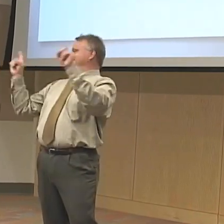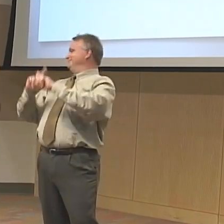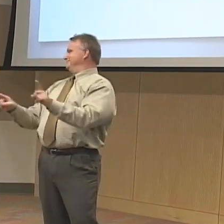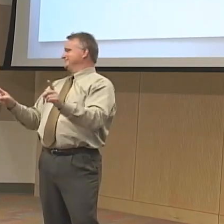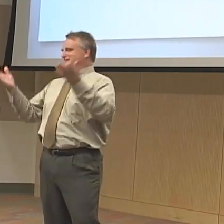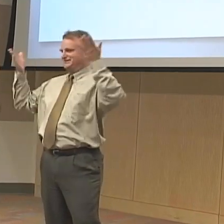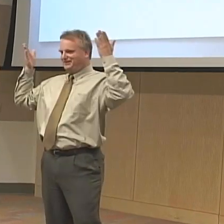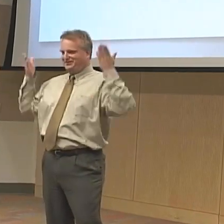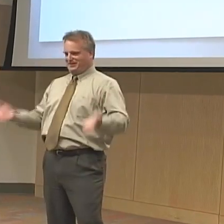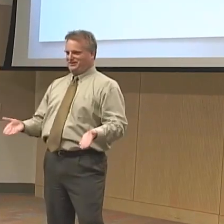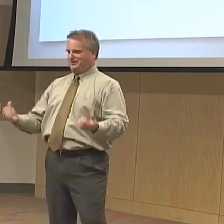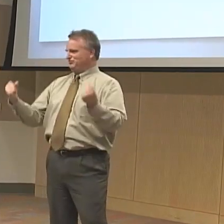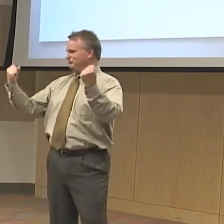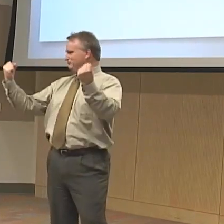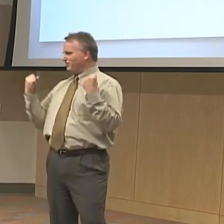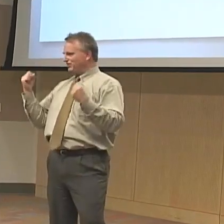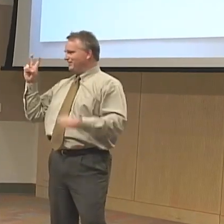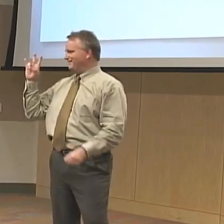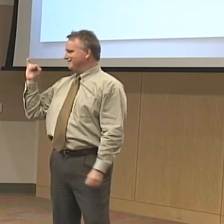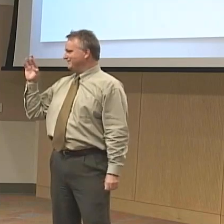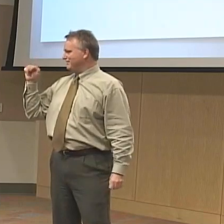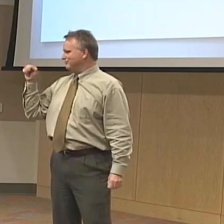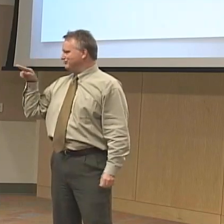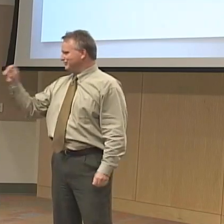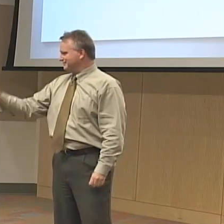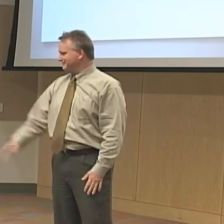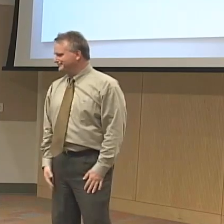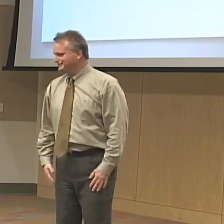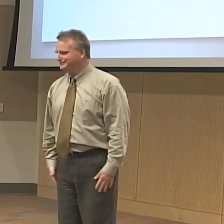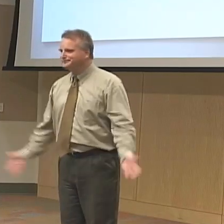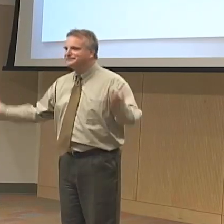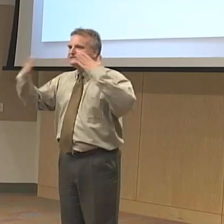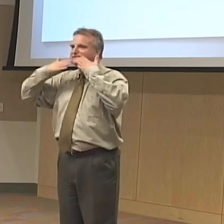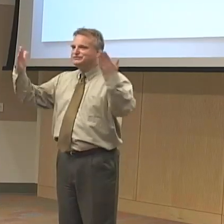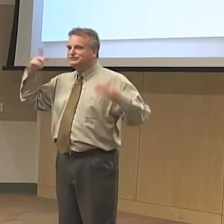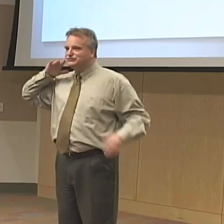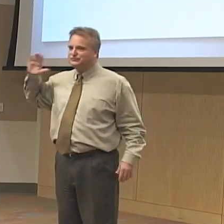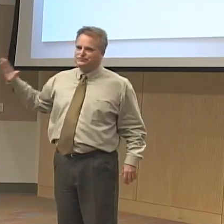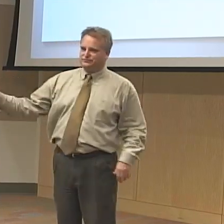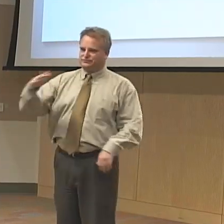Still strong and vibrant. Thank you so much for your time.